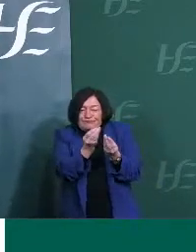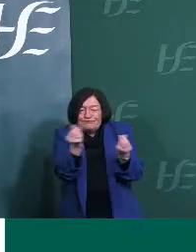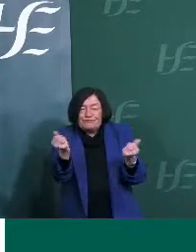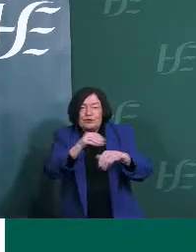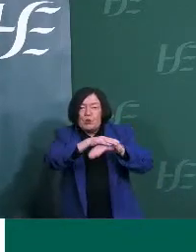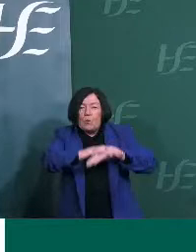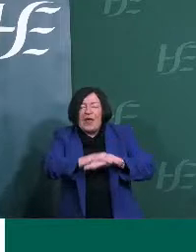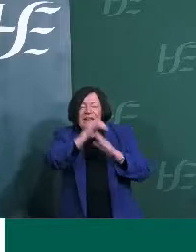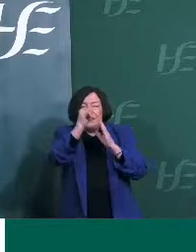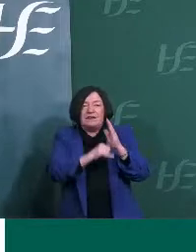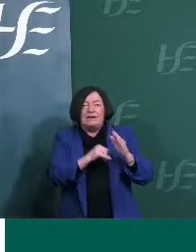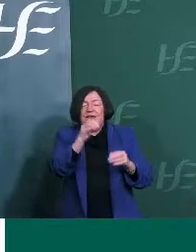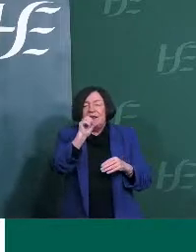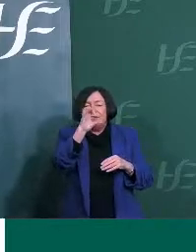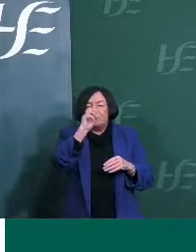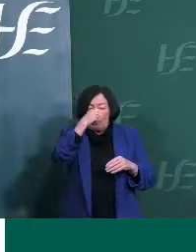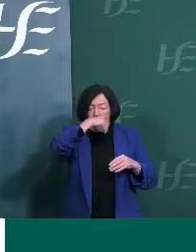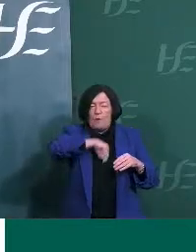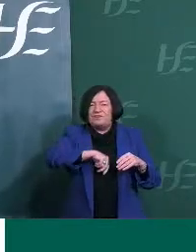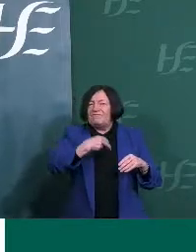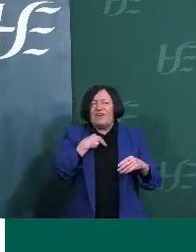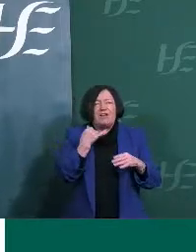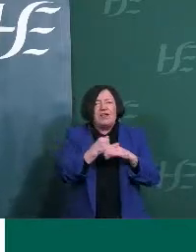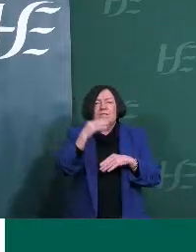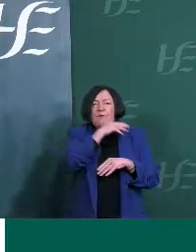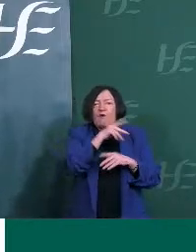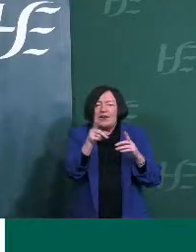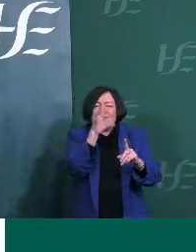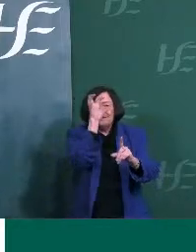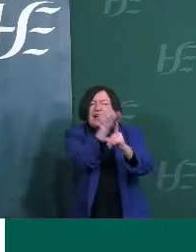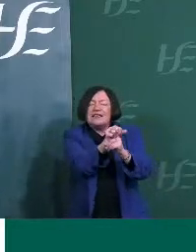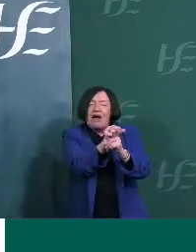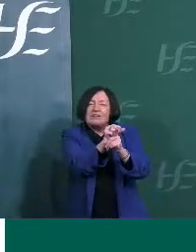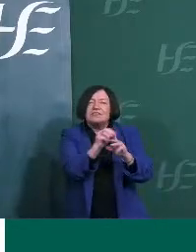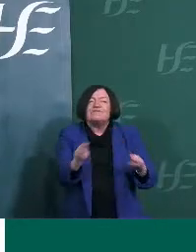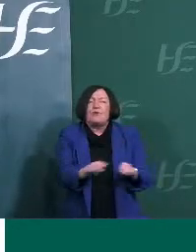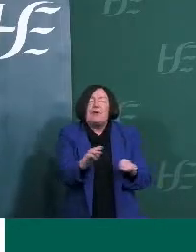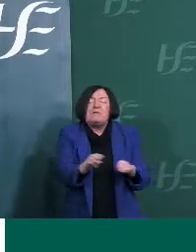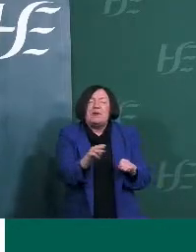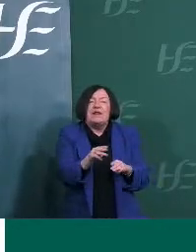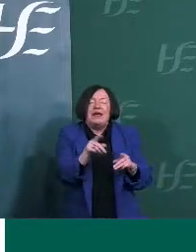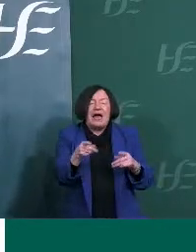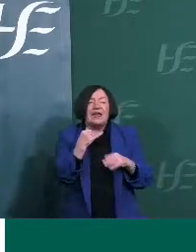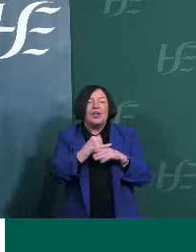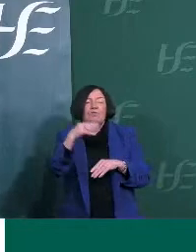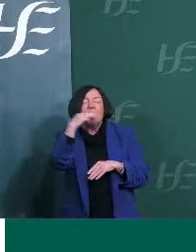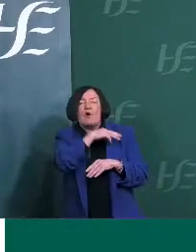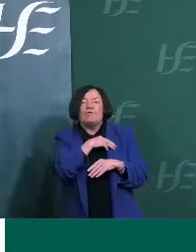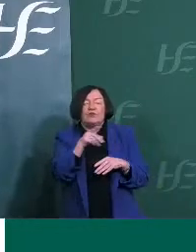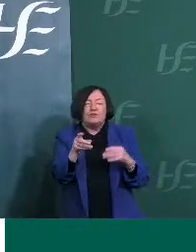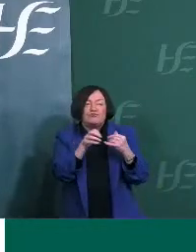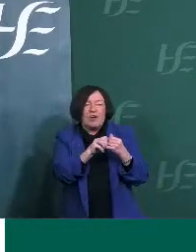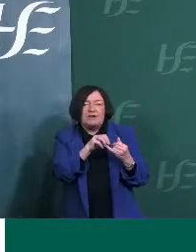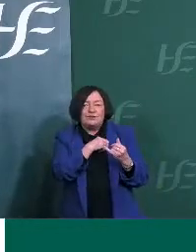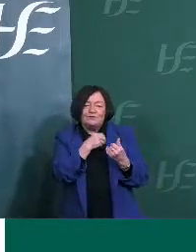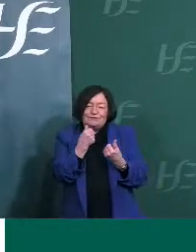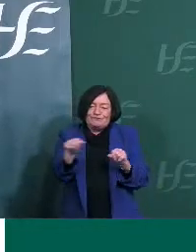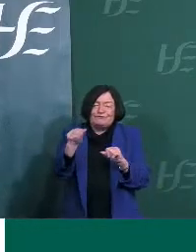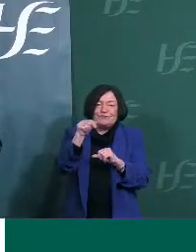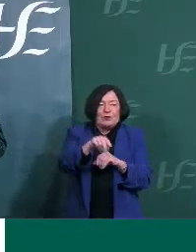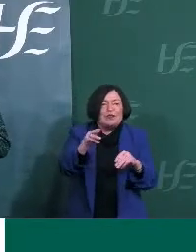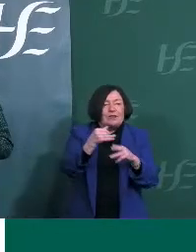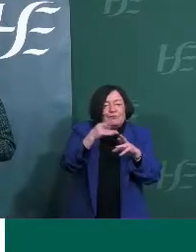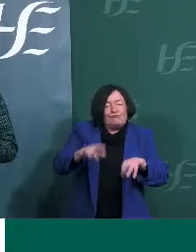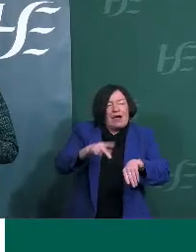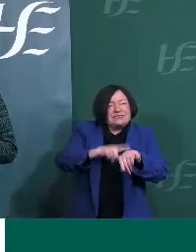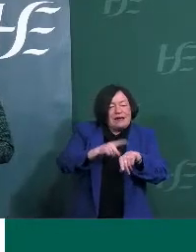waiting list. Scopes are very important as a diagnostic tool in particular for people, and very important for us to be trying to get to those in a timely